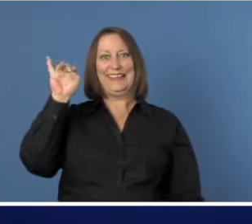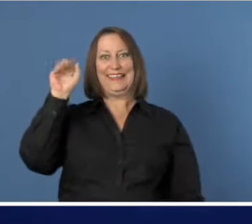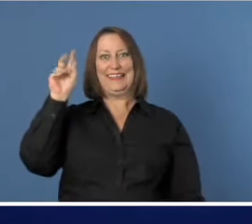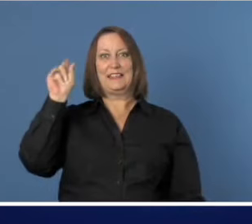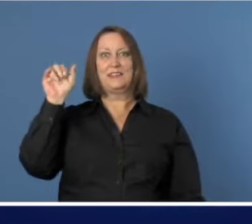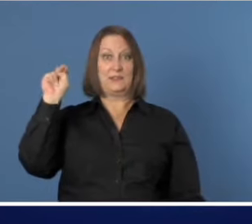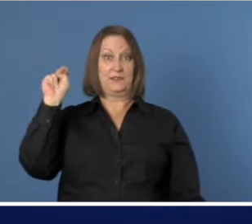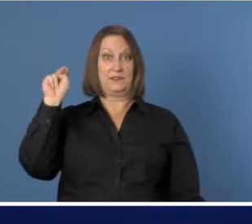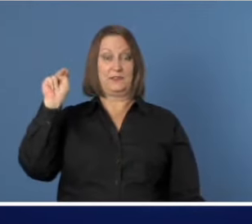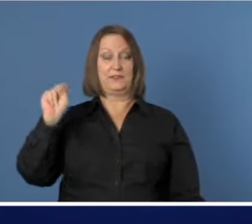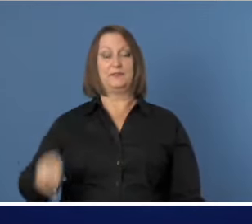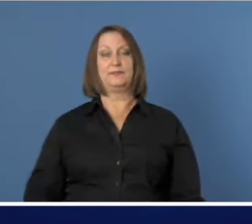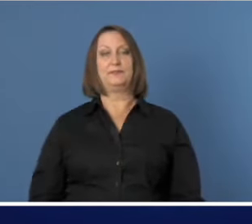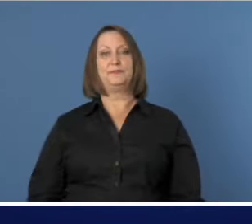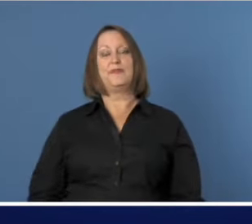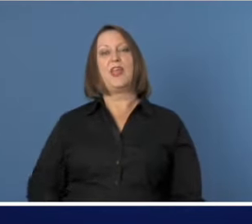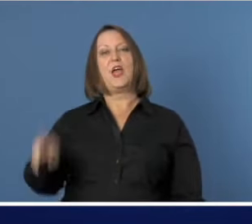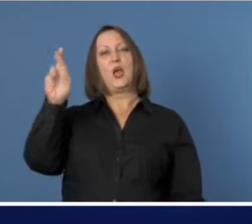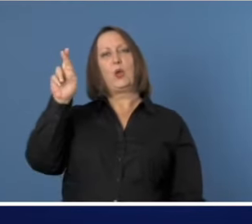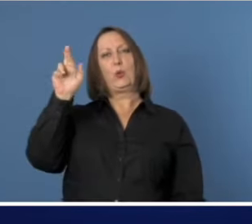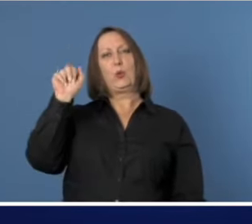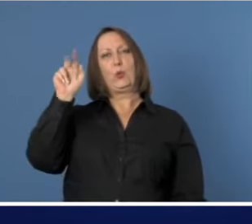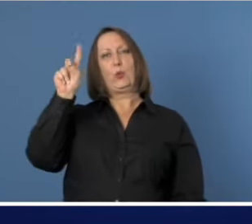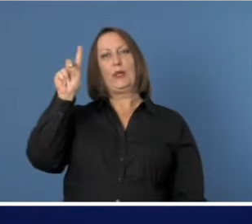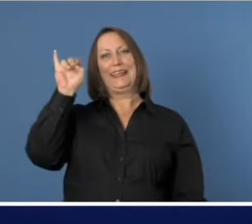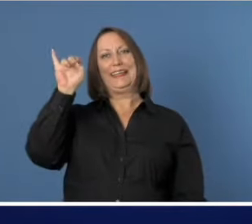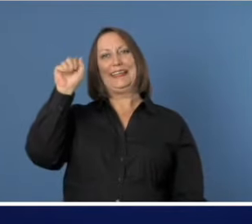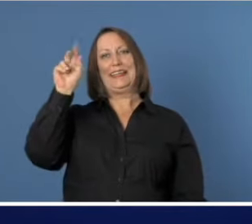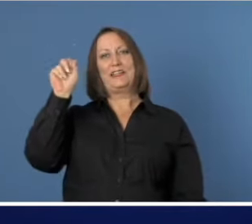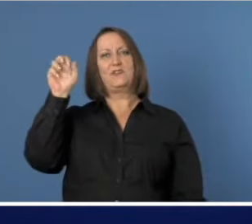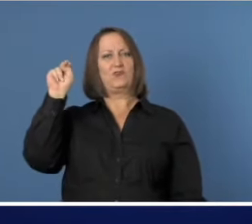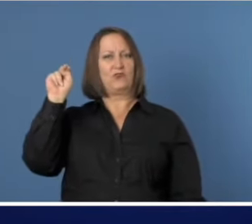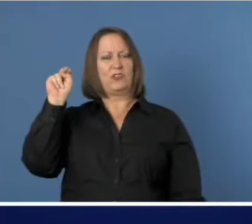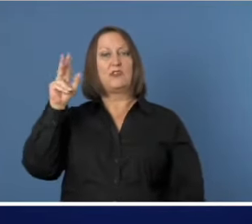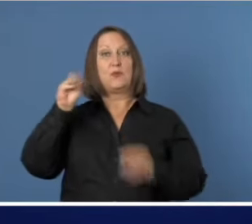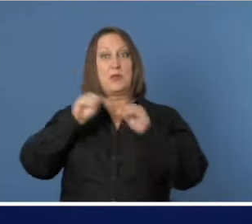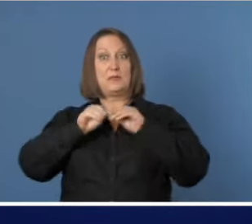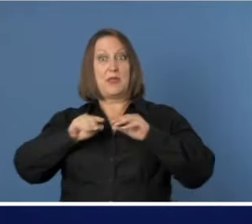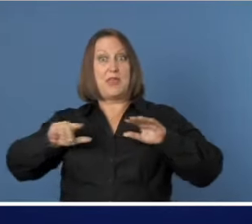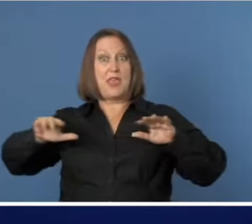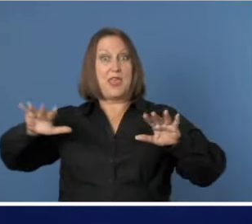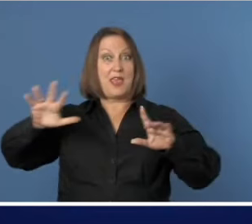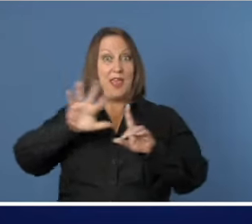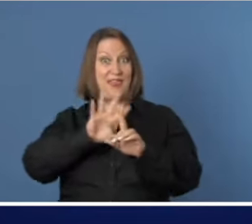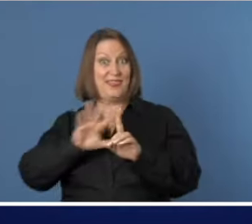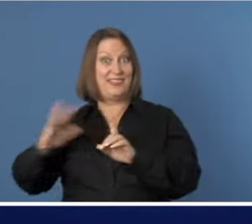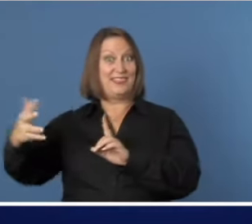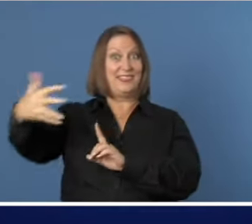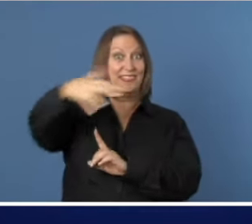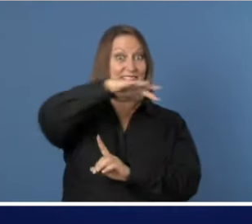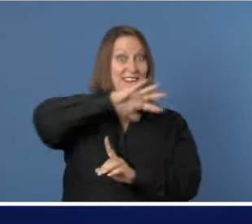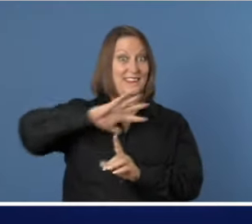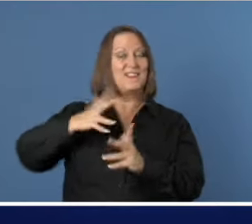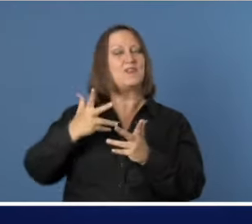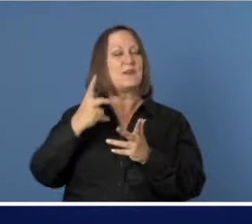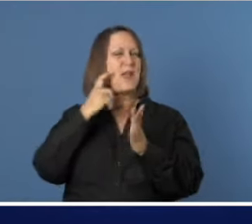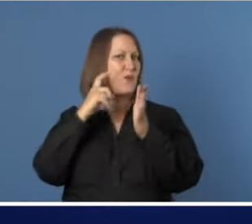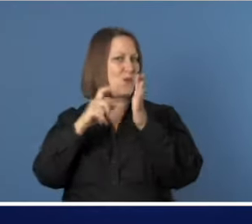could come from the release of radioactive material from the plant into the environment,